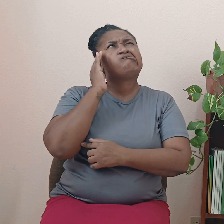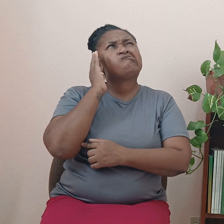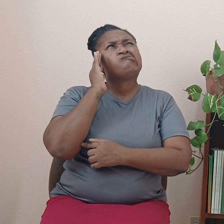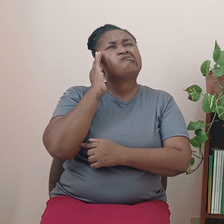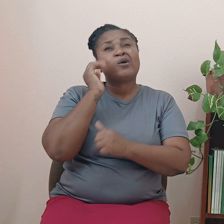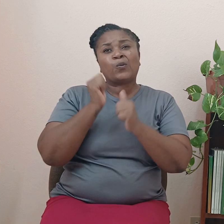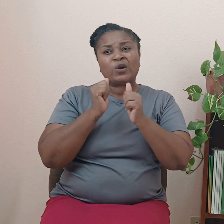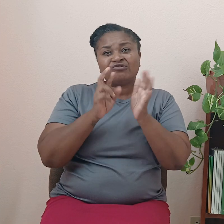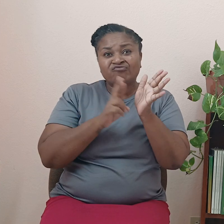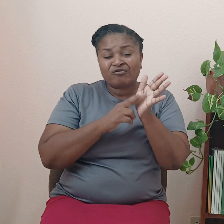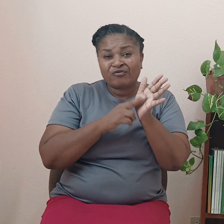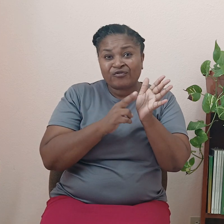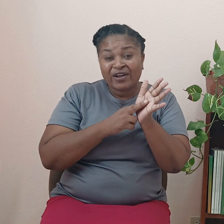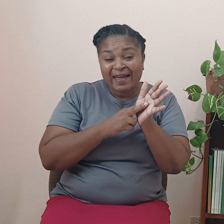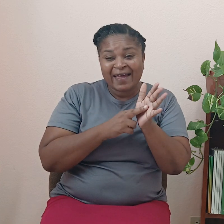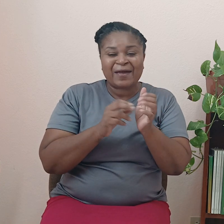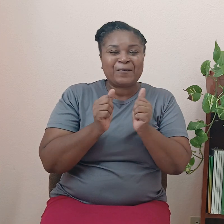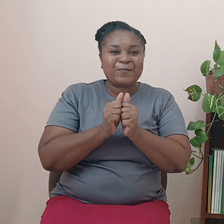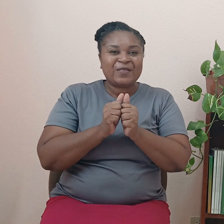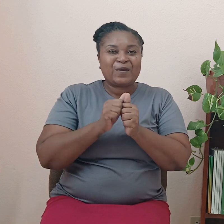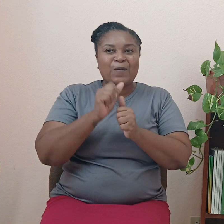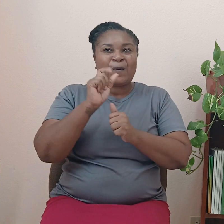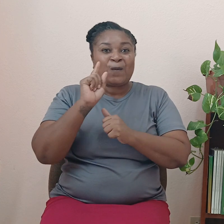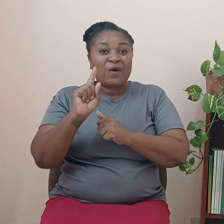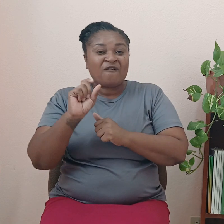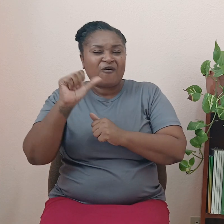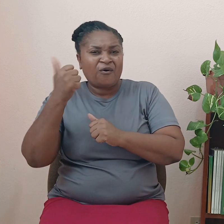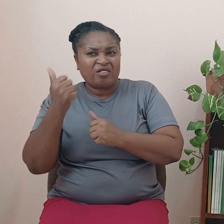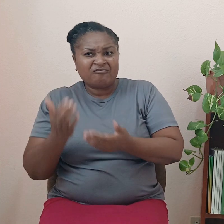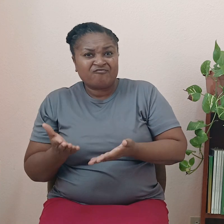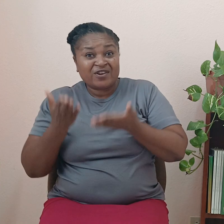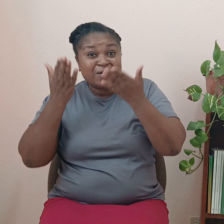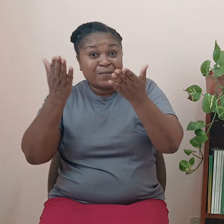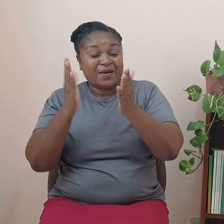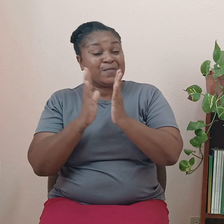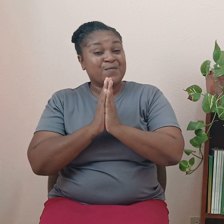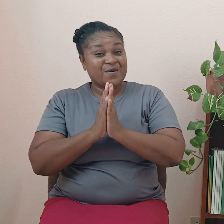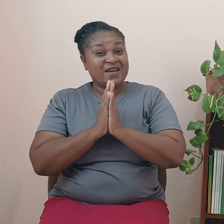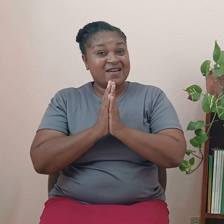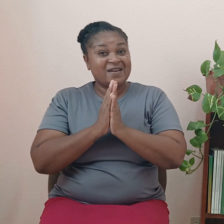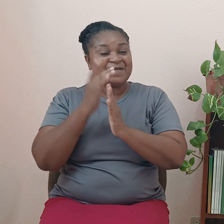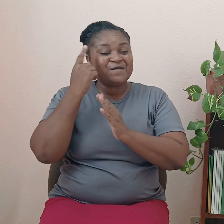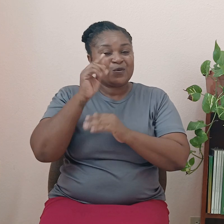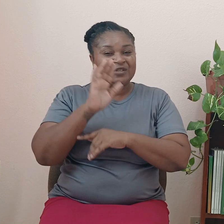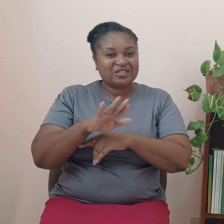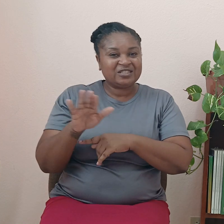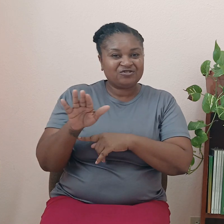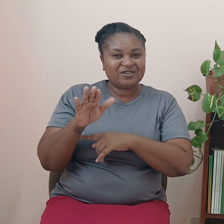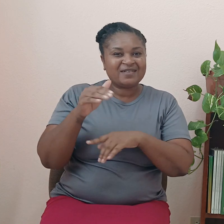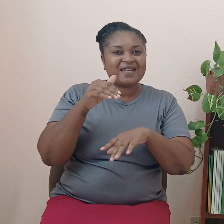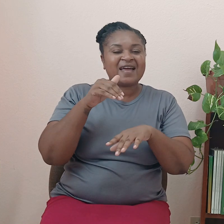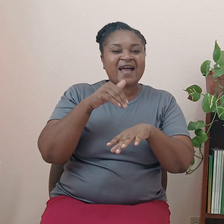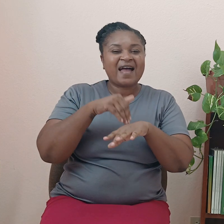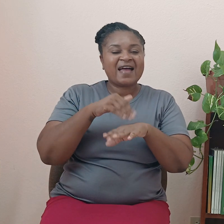with one of our recommended prayers for children at bedtime.